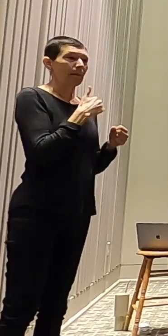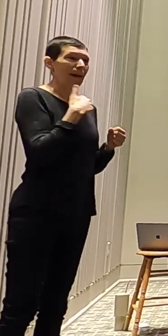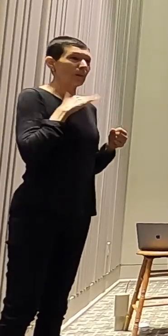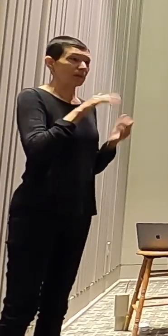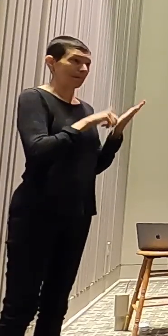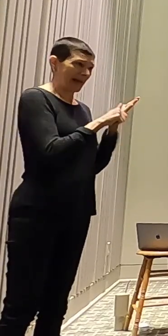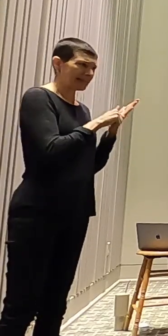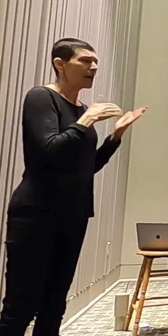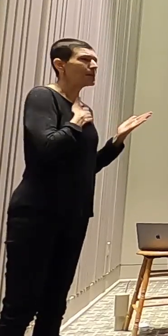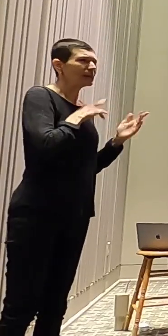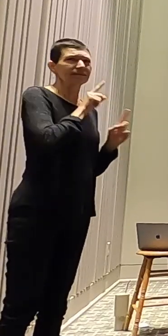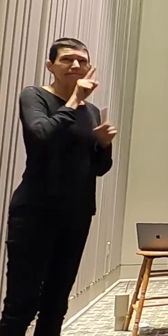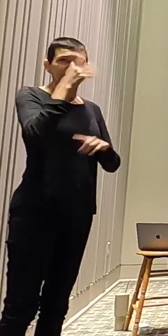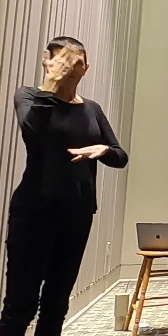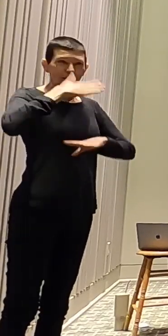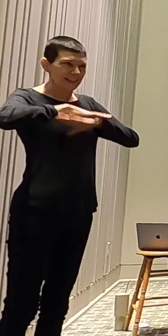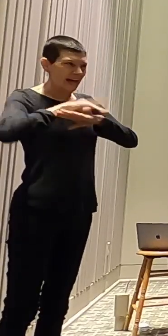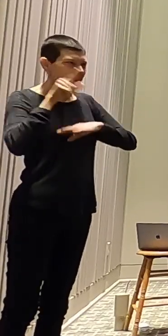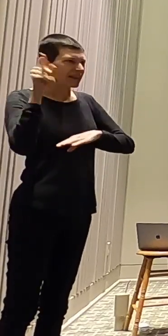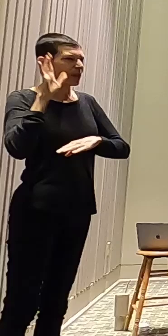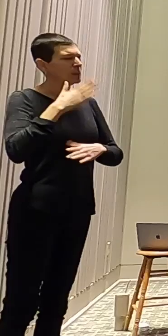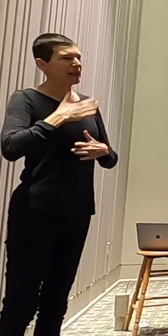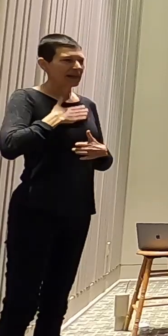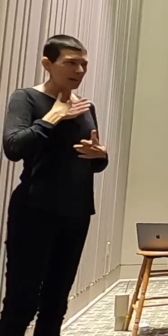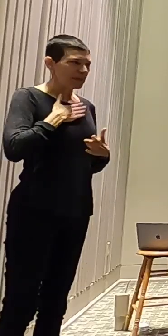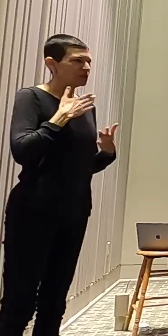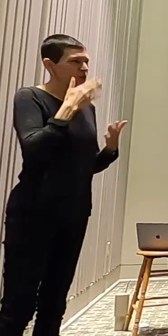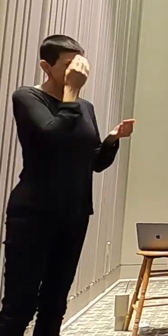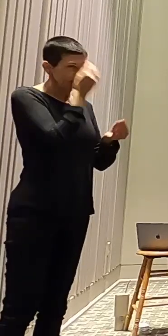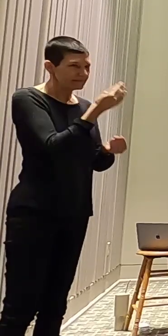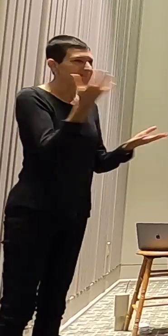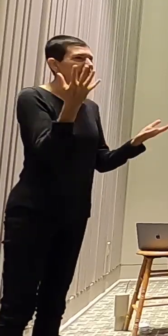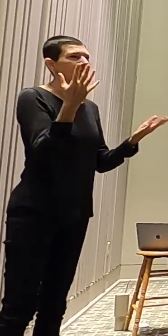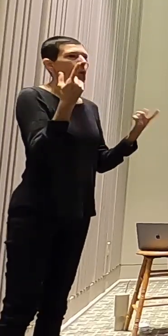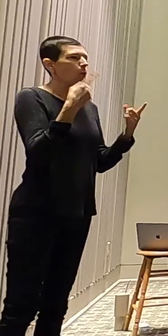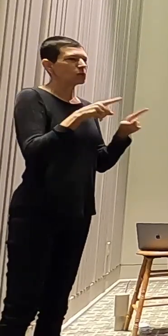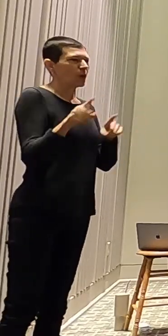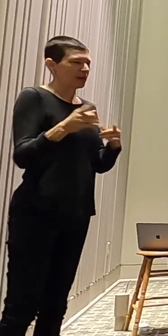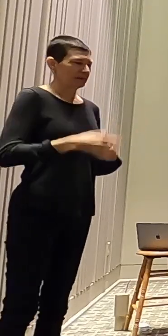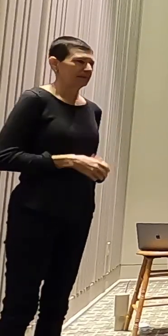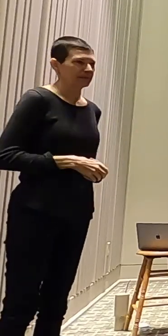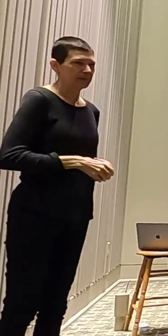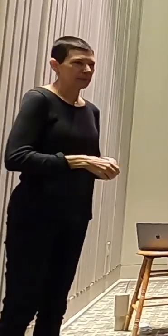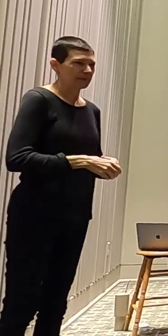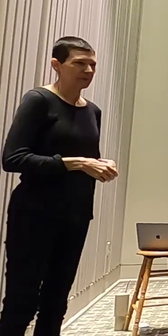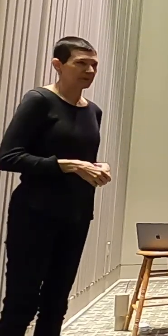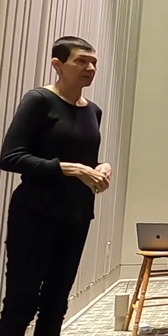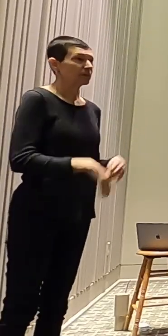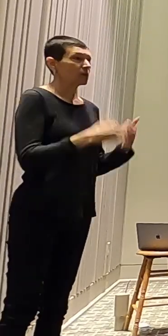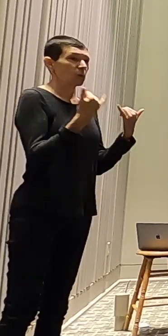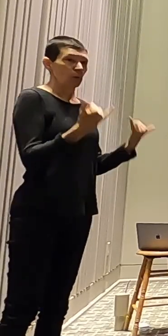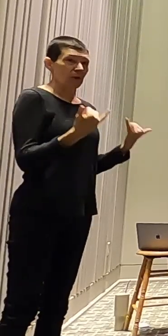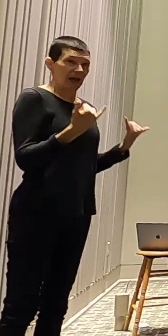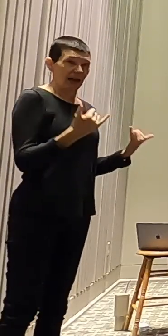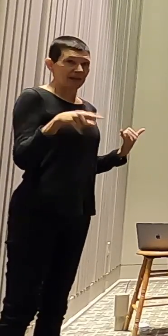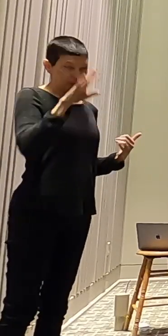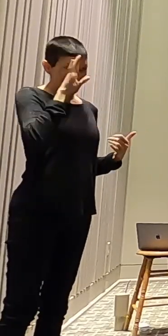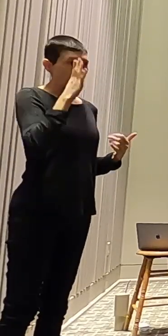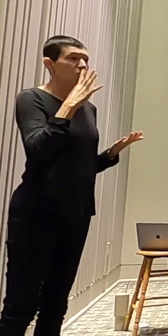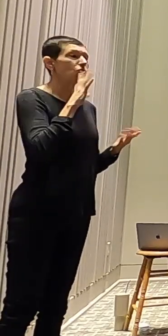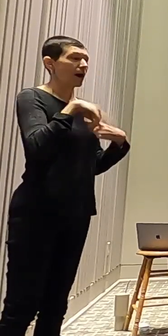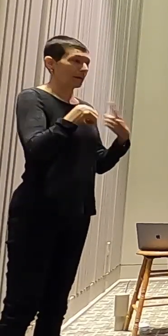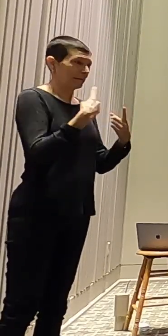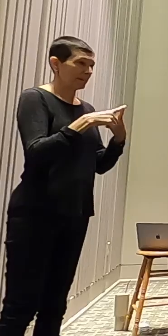please stop at the front desk. The folks up there would be happy to let you know what is going on. So today, as you all know, we're going to be